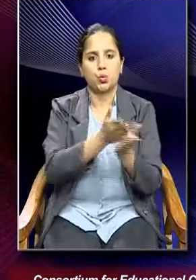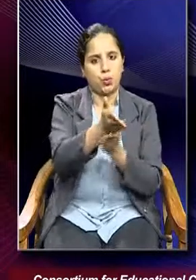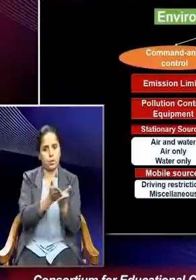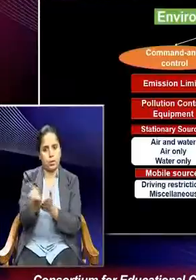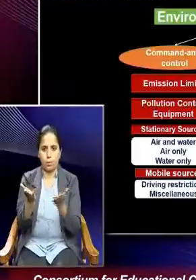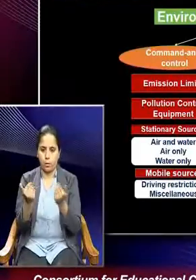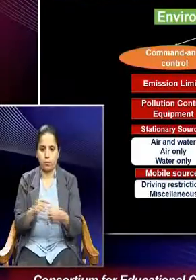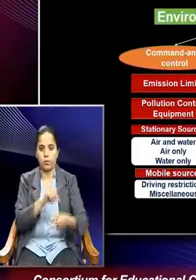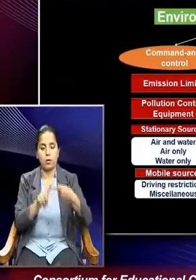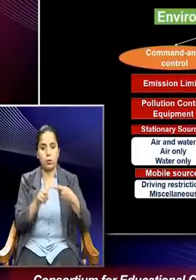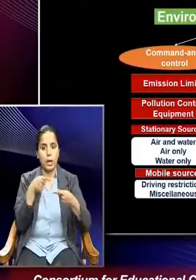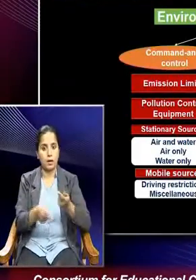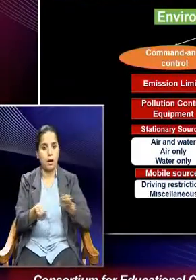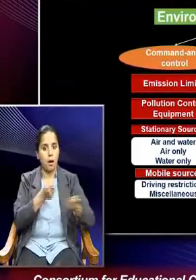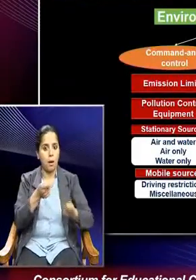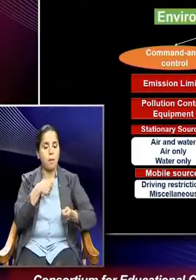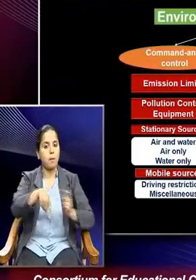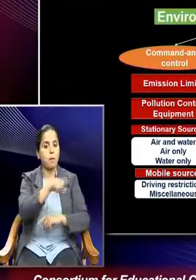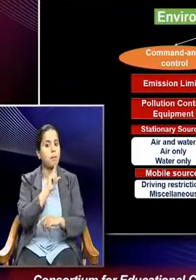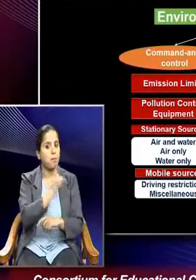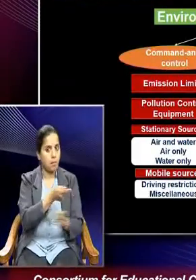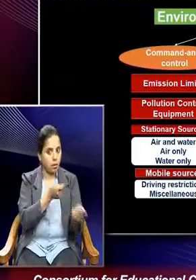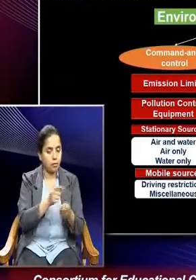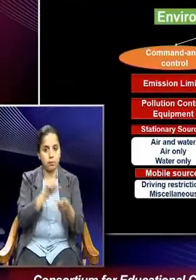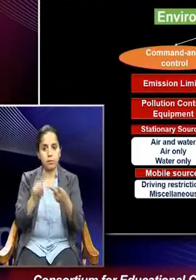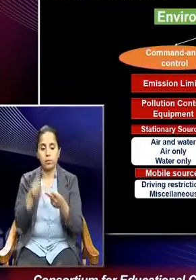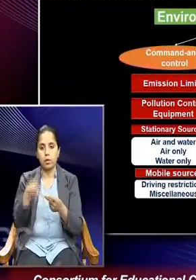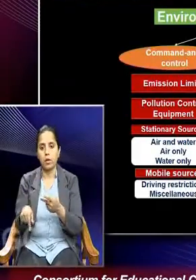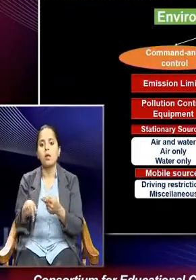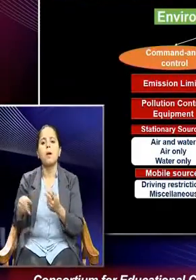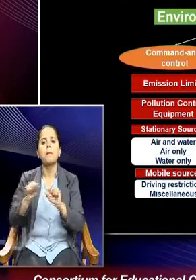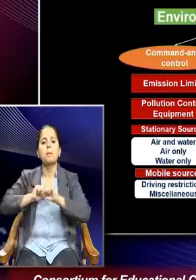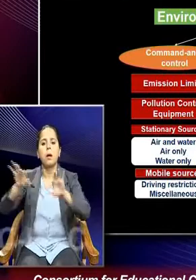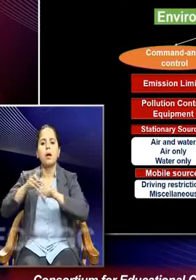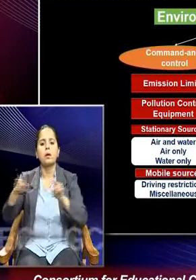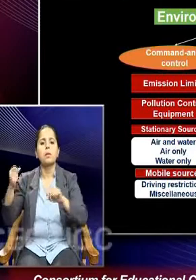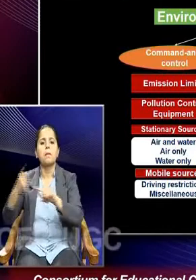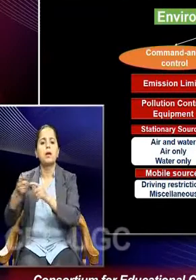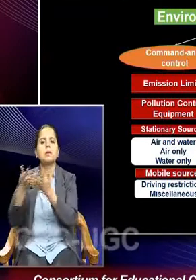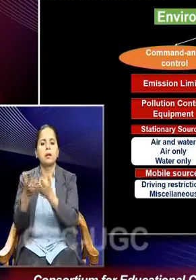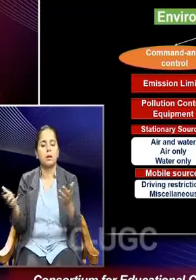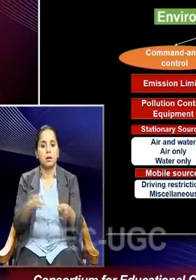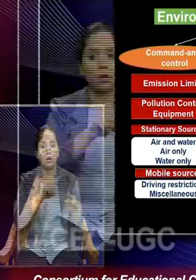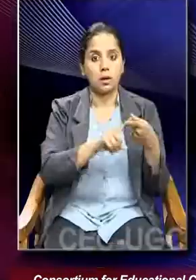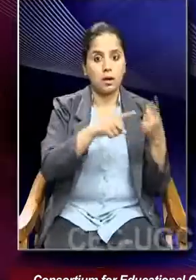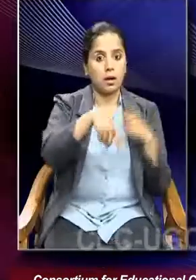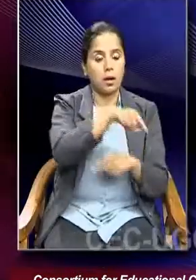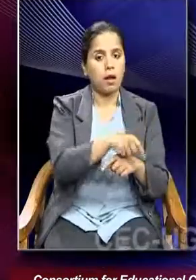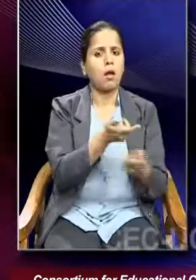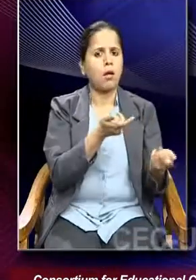One is command and control, the other is market-based instruments. So command and control